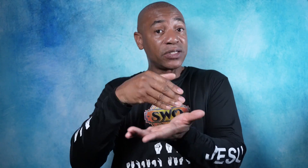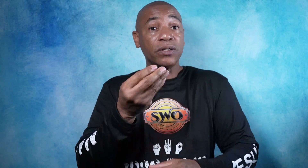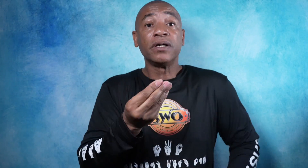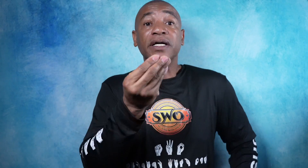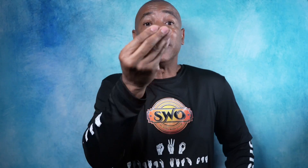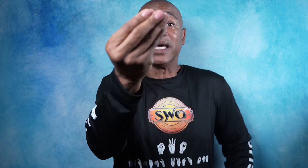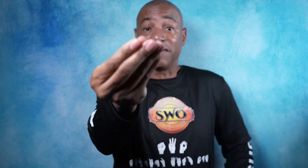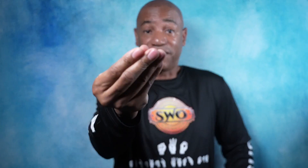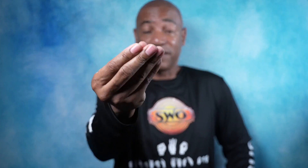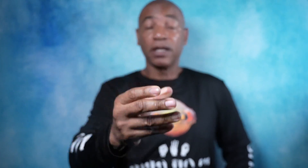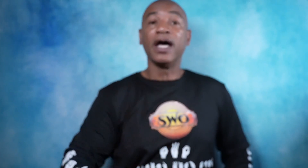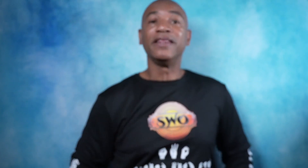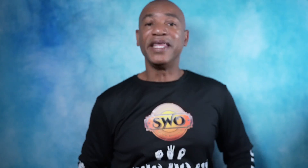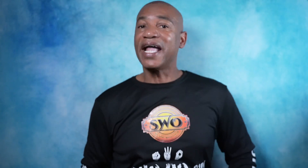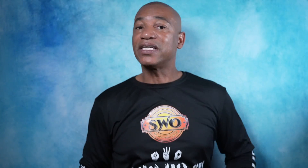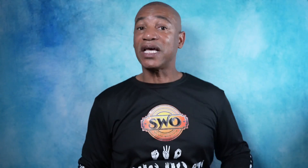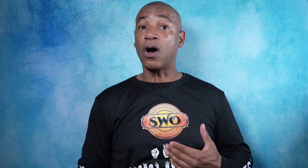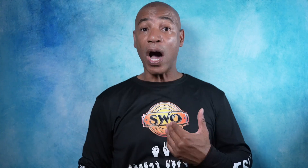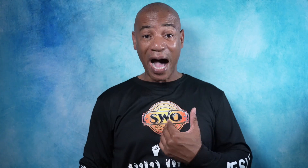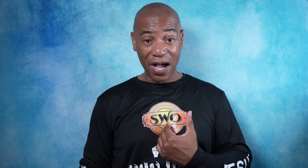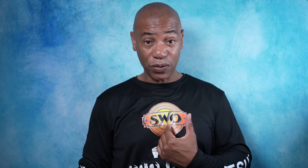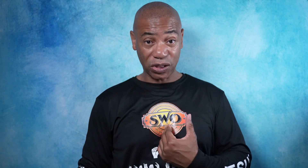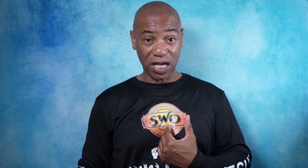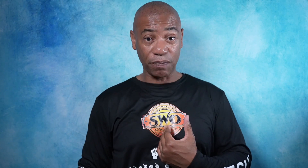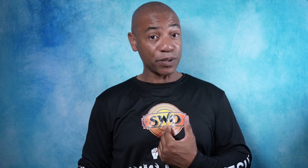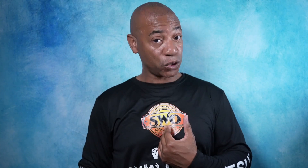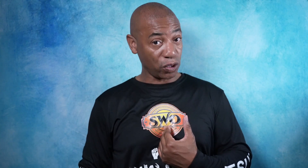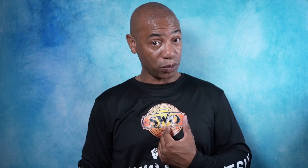doctor, give. That is how I would sign prescription.